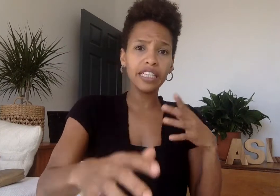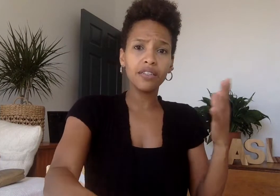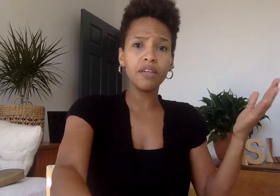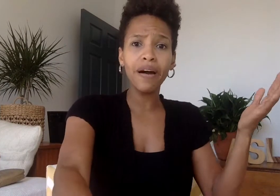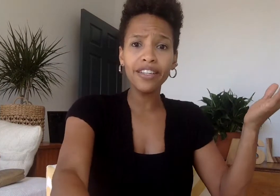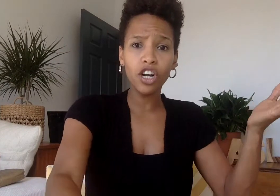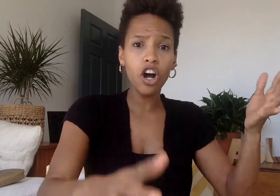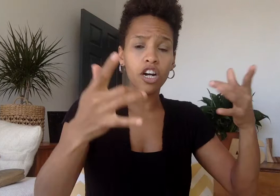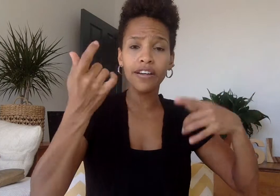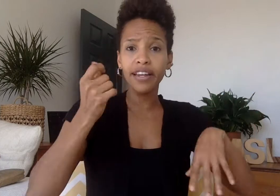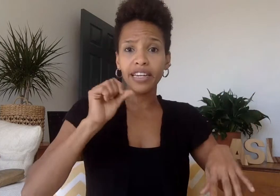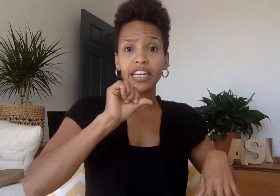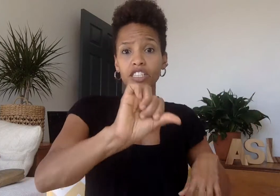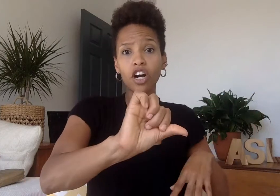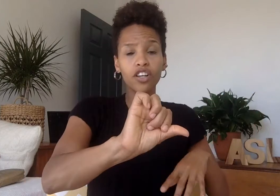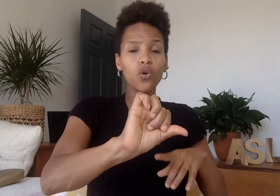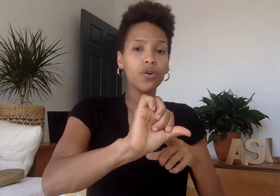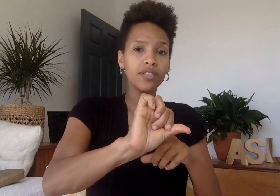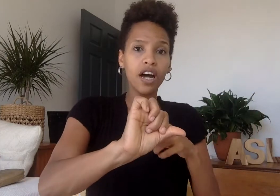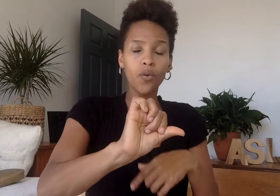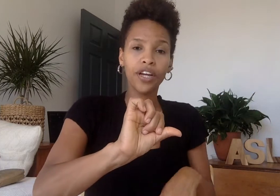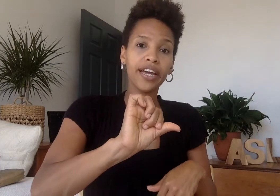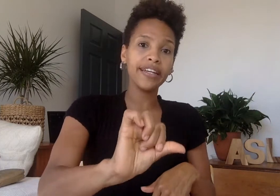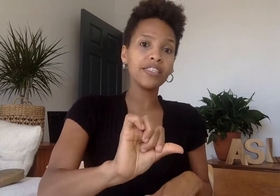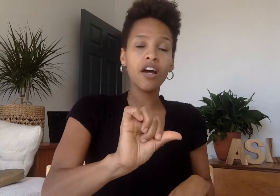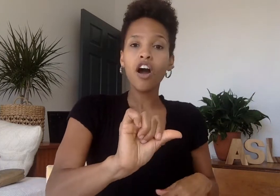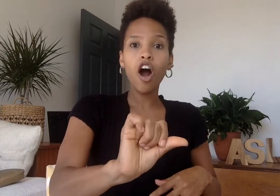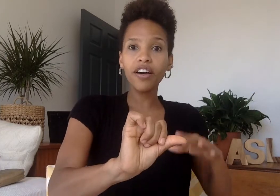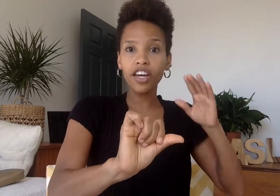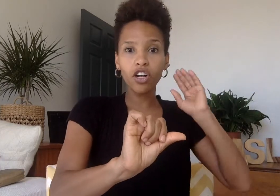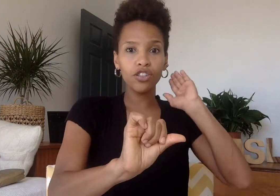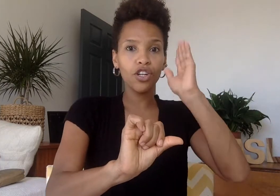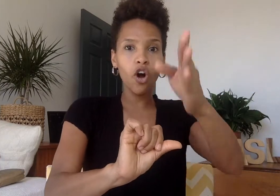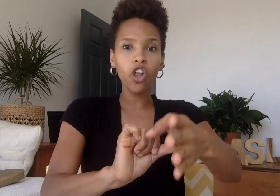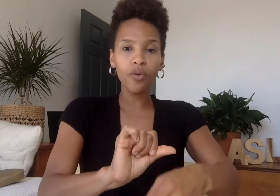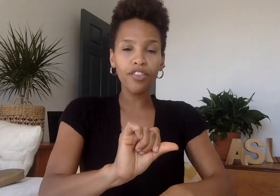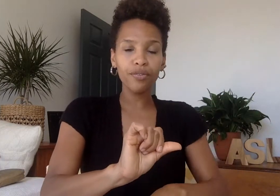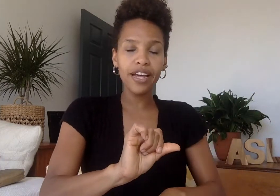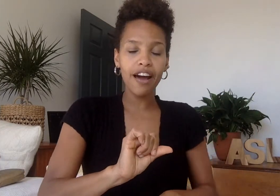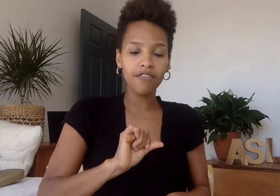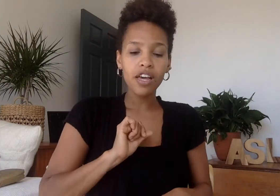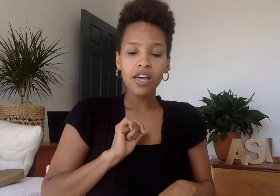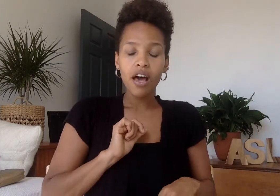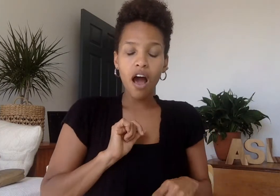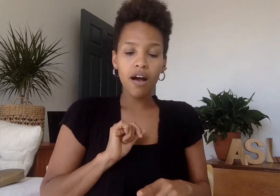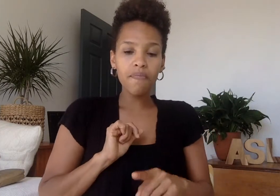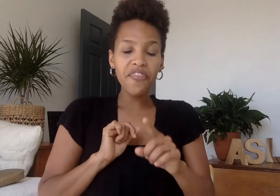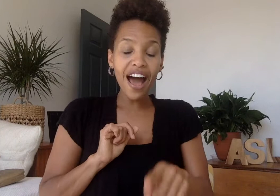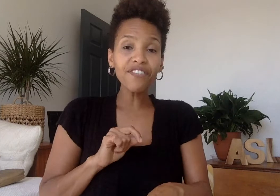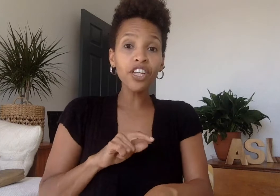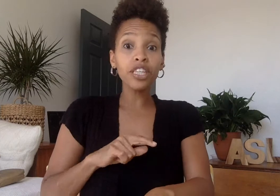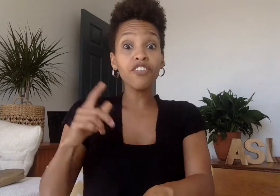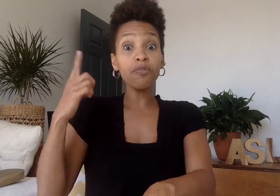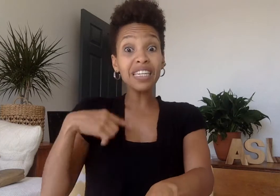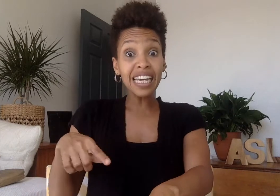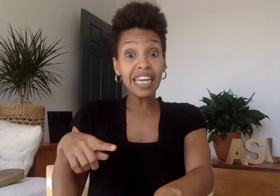he buys a car, and then the horn's not working, and he's honking, all the way through town. That video at the very beginning,